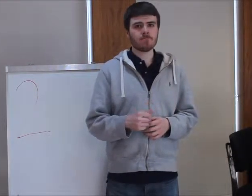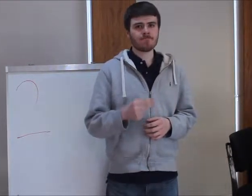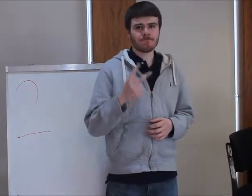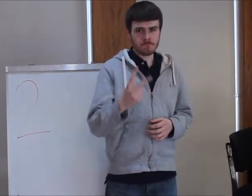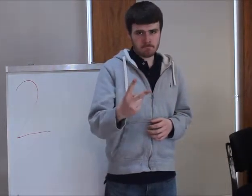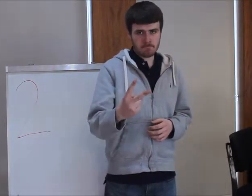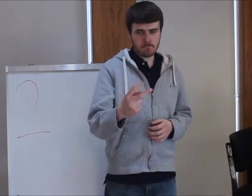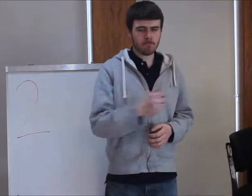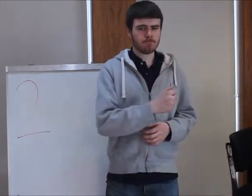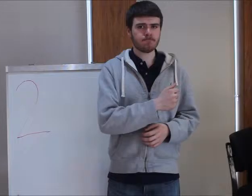2.